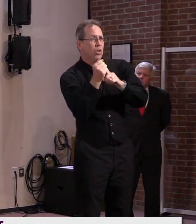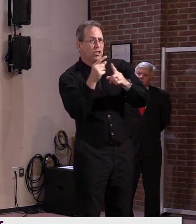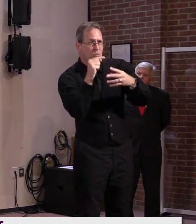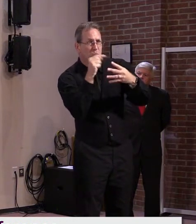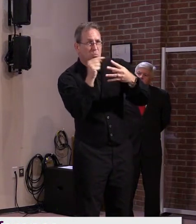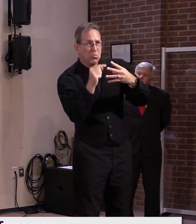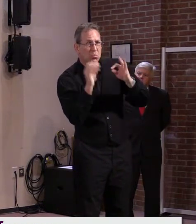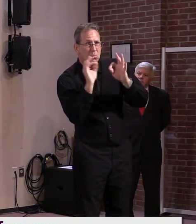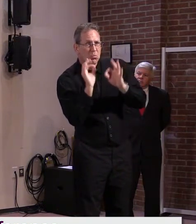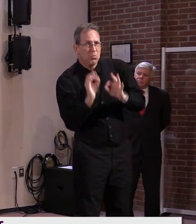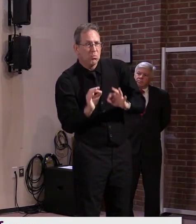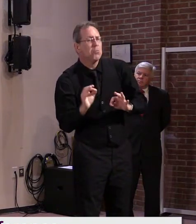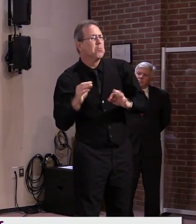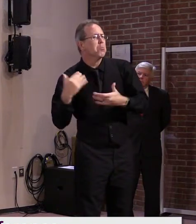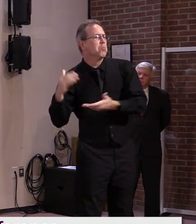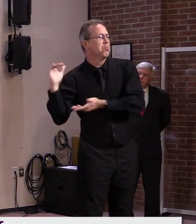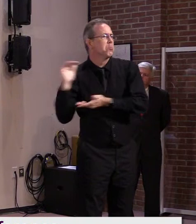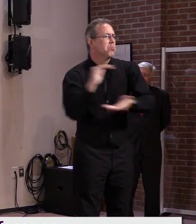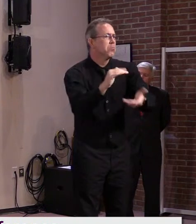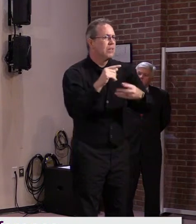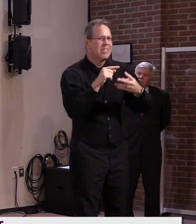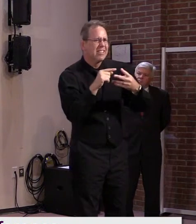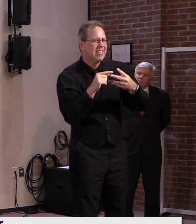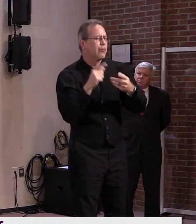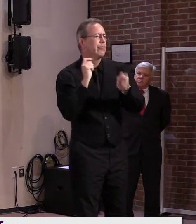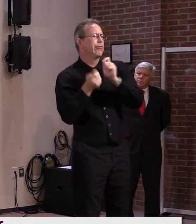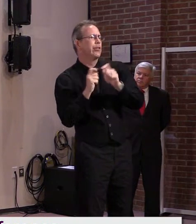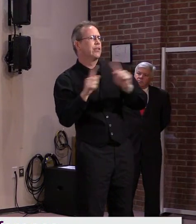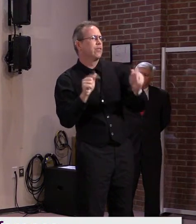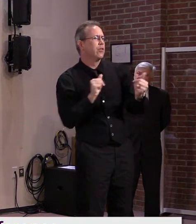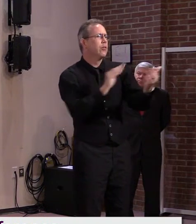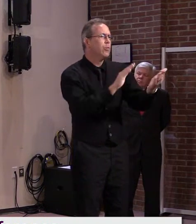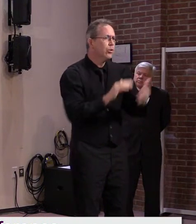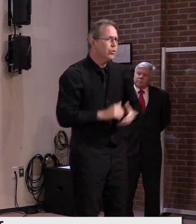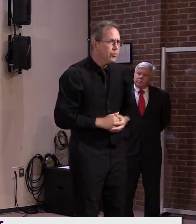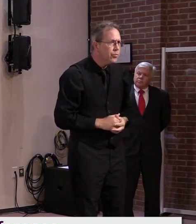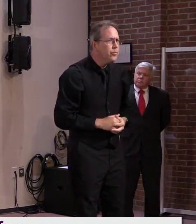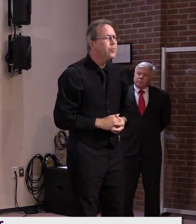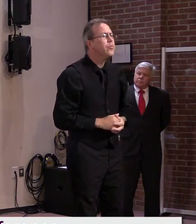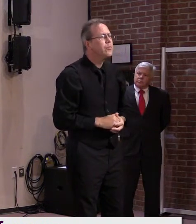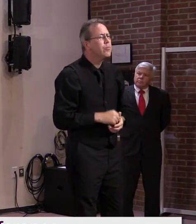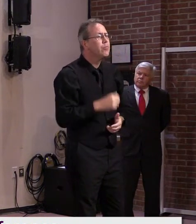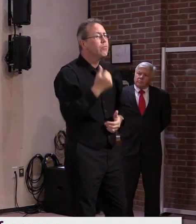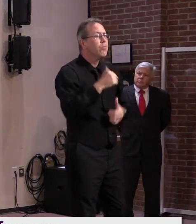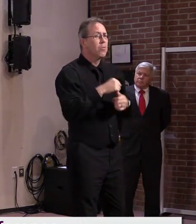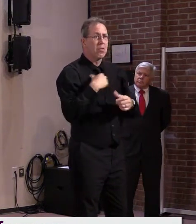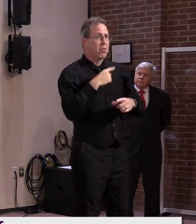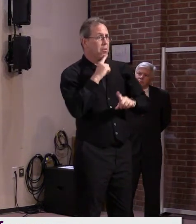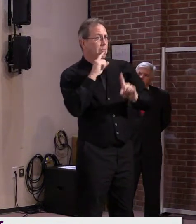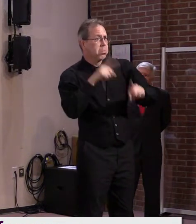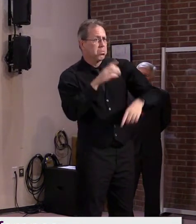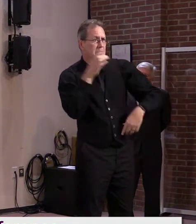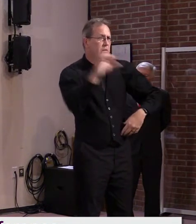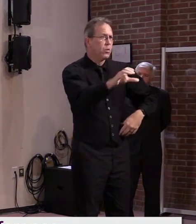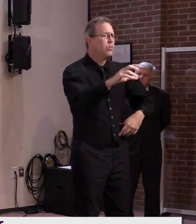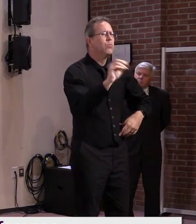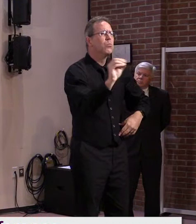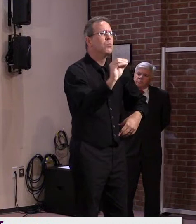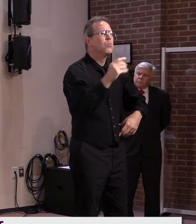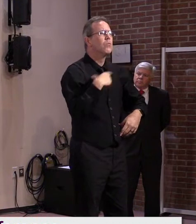voluntary. Families do not wish their student to participate in test to stay. They're welcome to keep their student home and get a PCR test